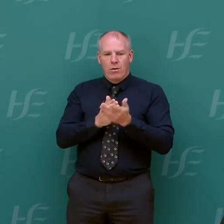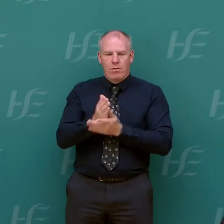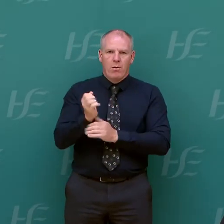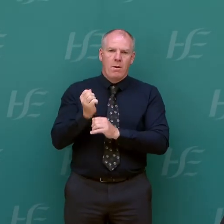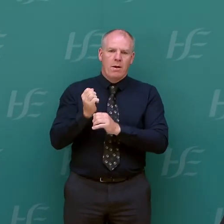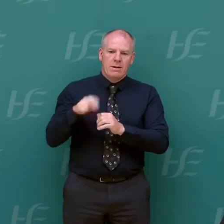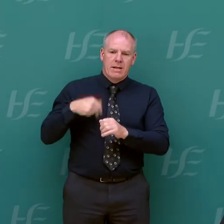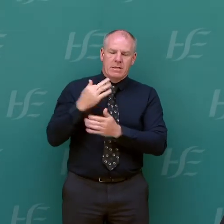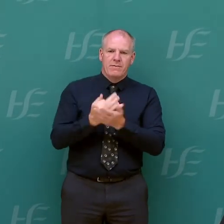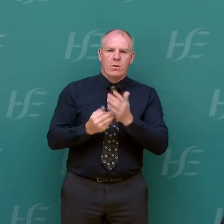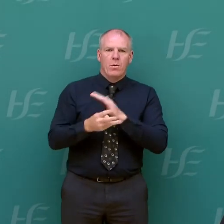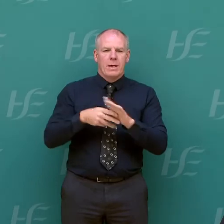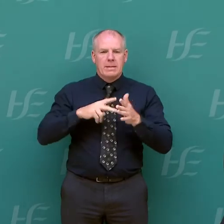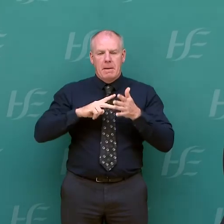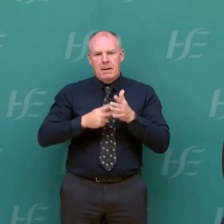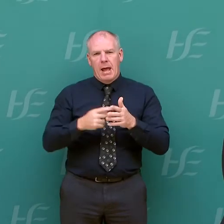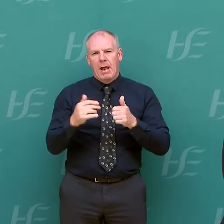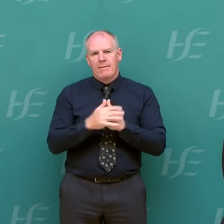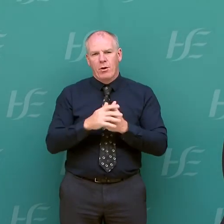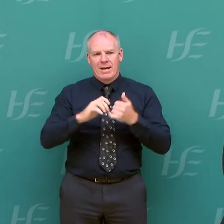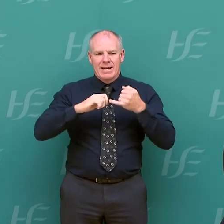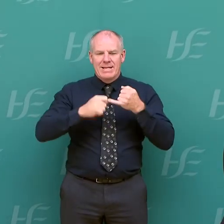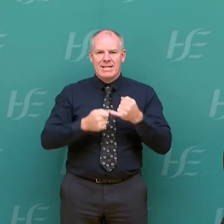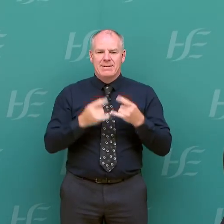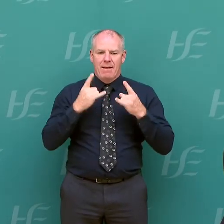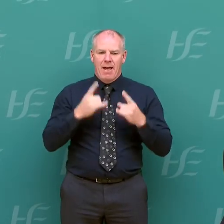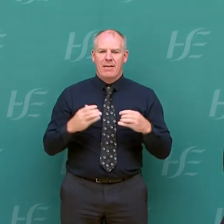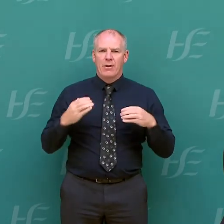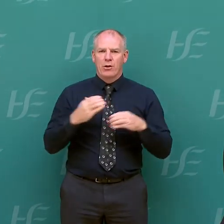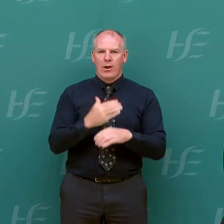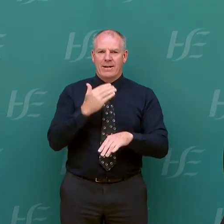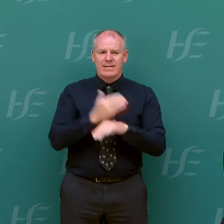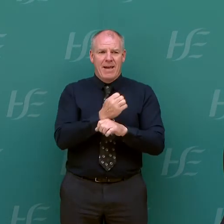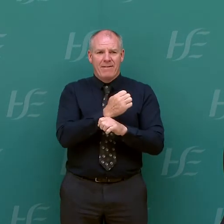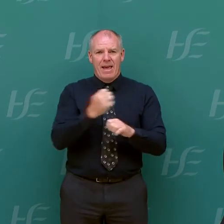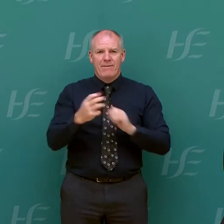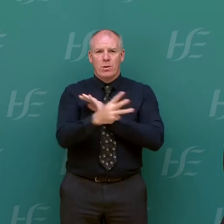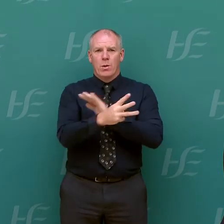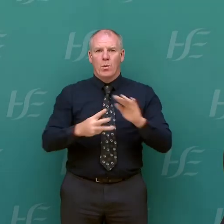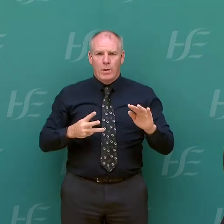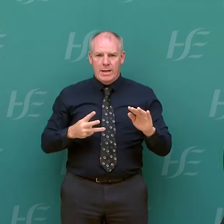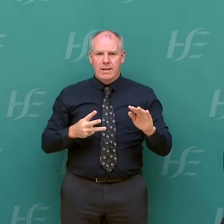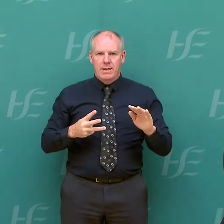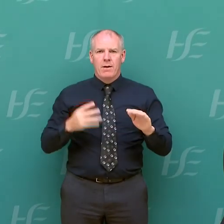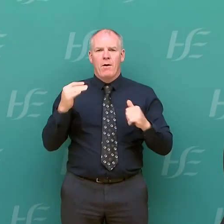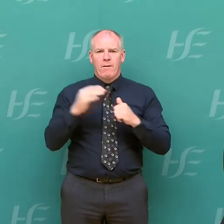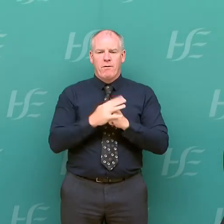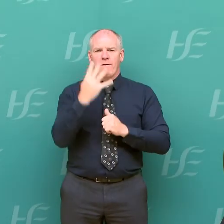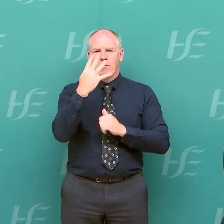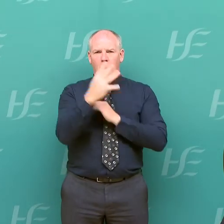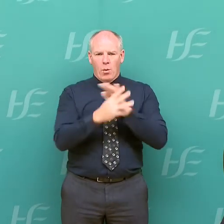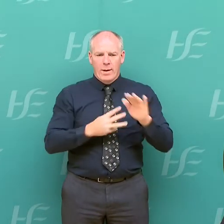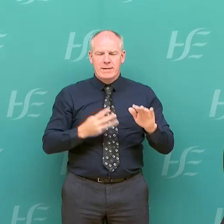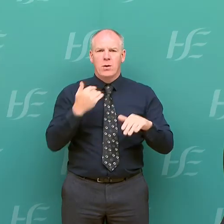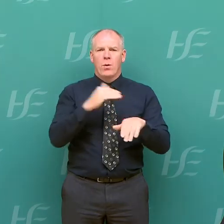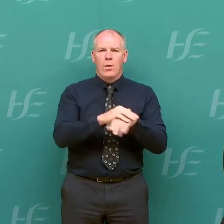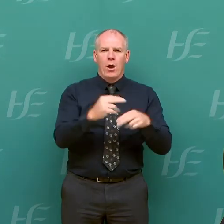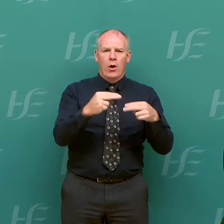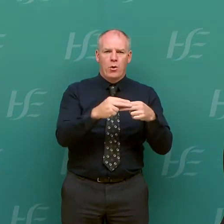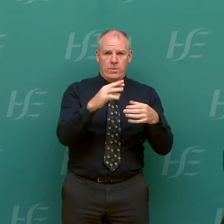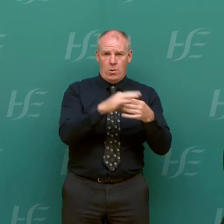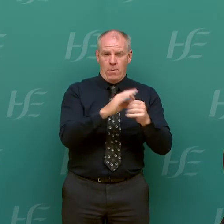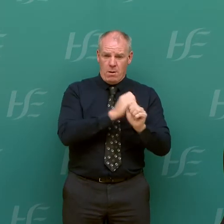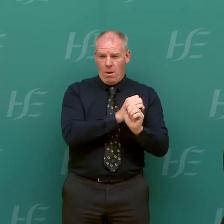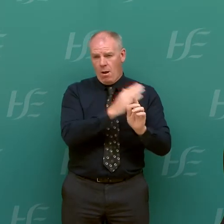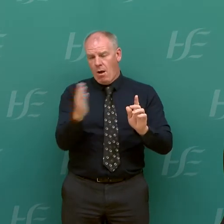next couple of weeks a plan to test healthcare workers on a weekly basis over a 4-week basis in nursing homes, and we'll